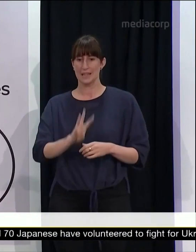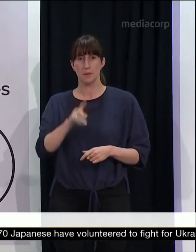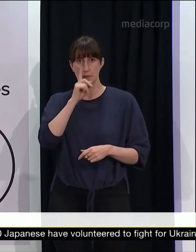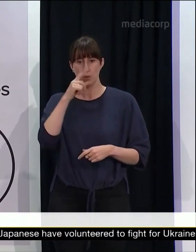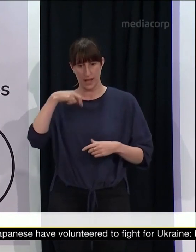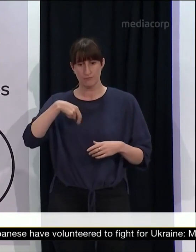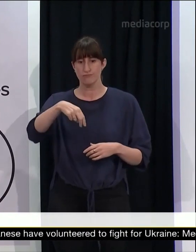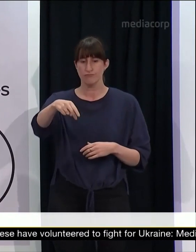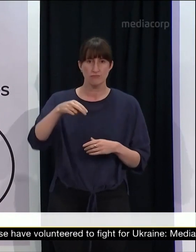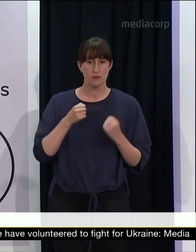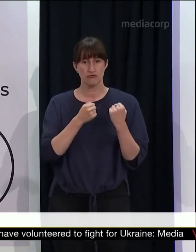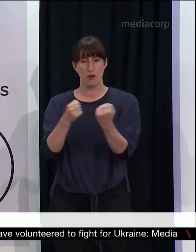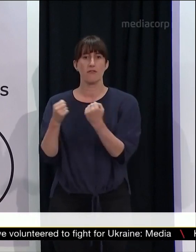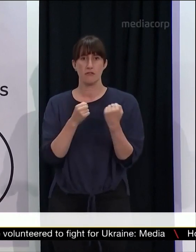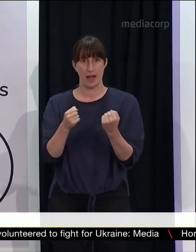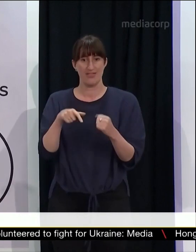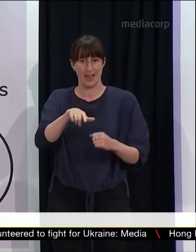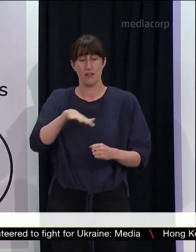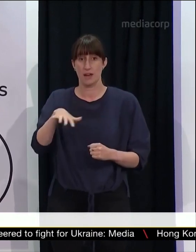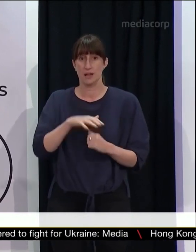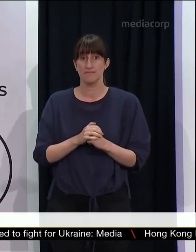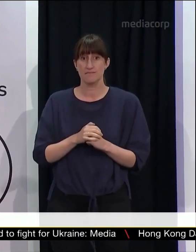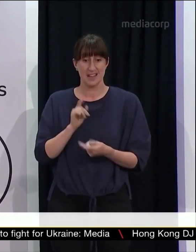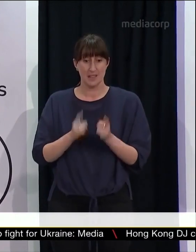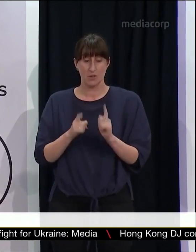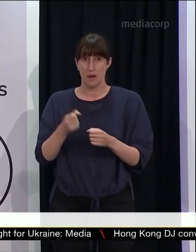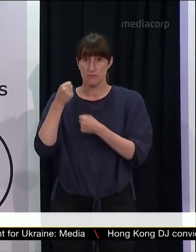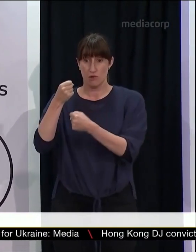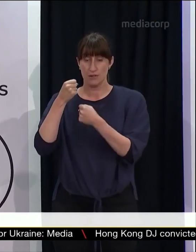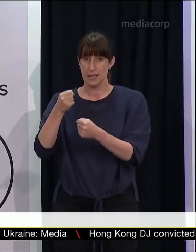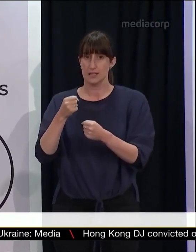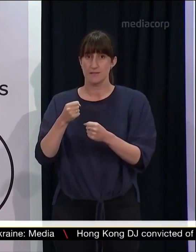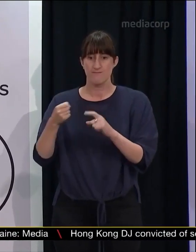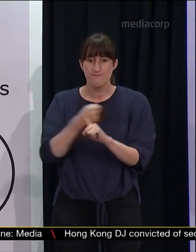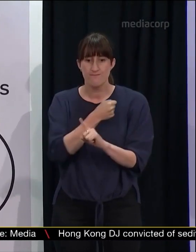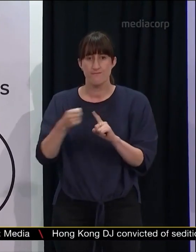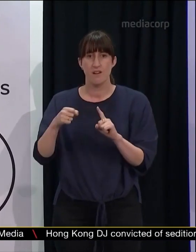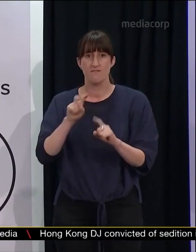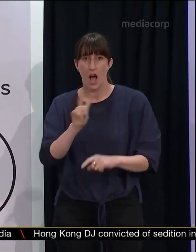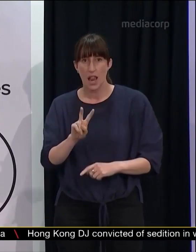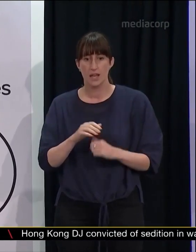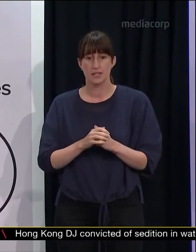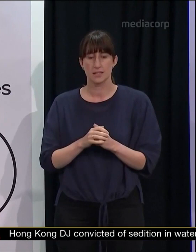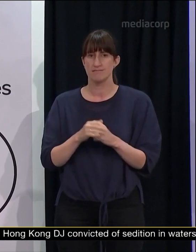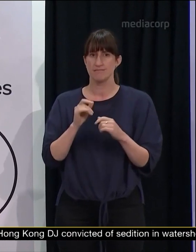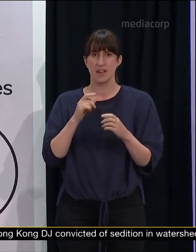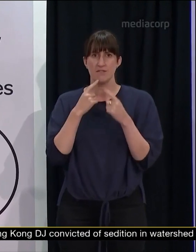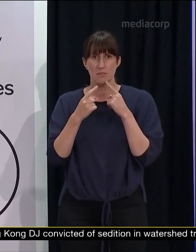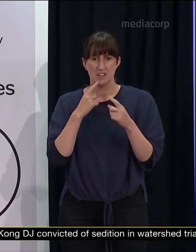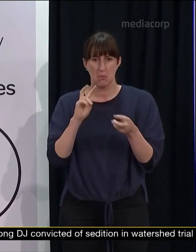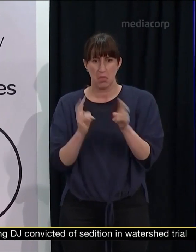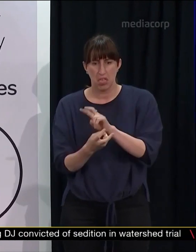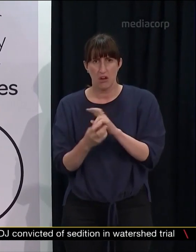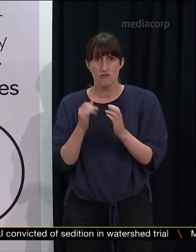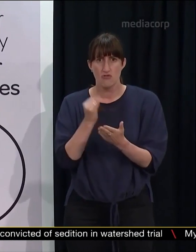protest has been at times violent and increasingly fueled by misinformation and, sadly, conspiracy theories. It has